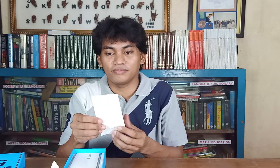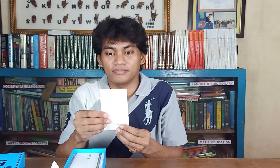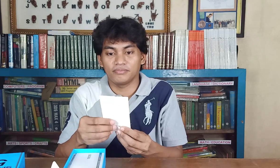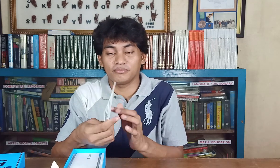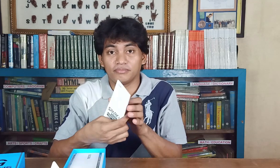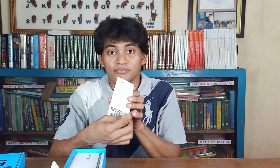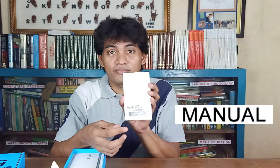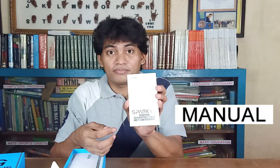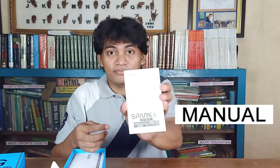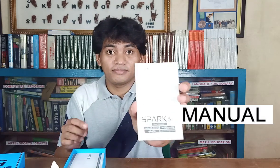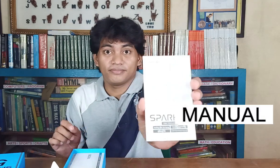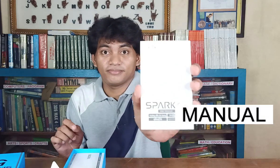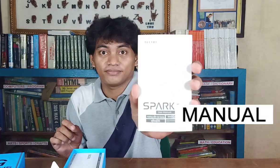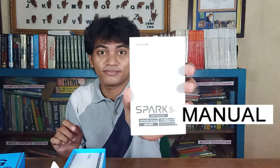We have the manual.